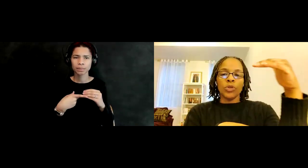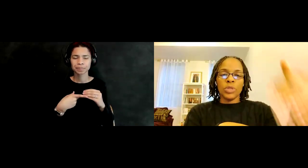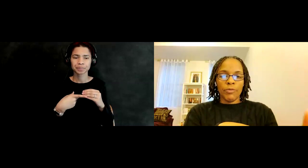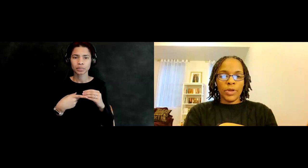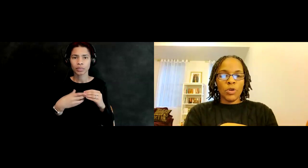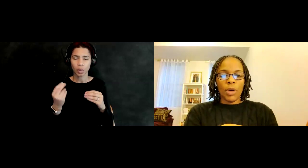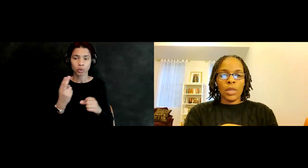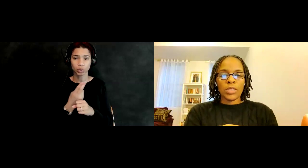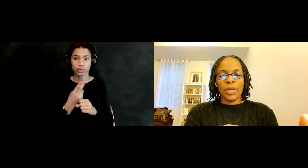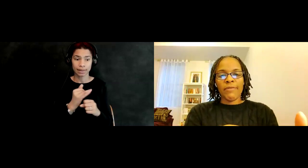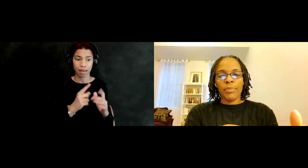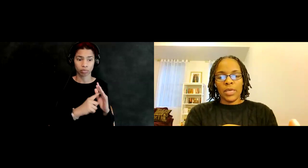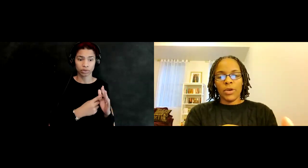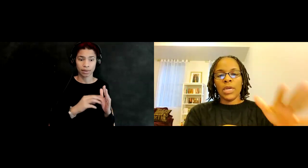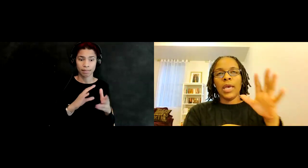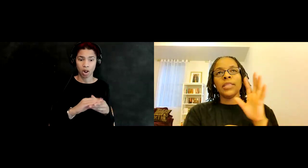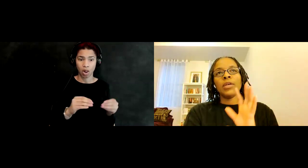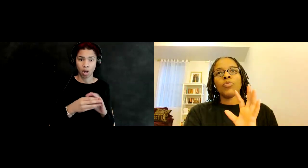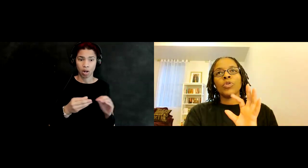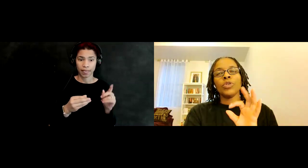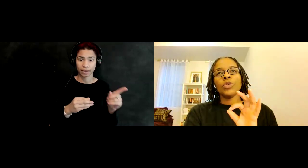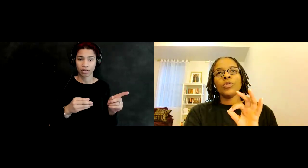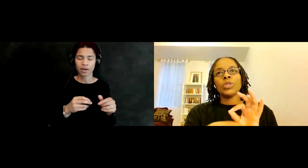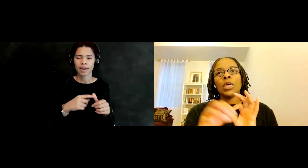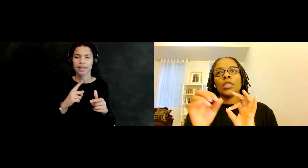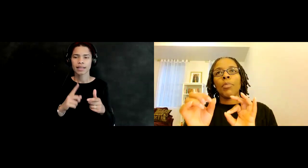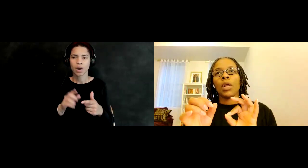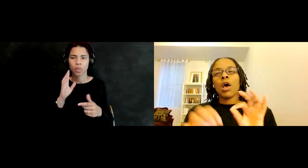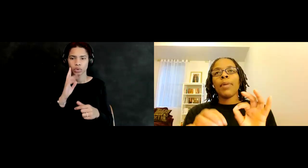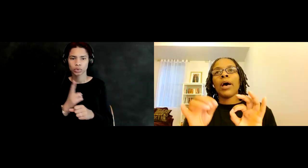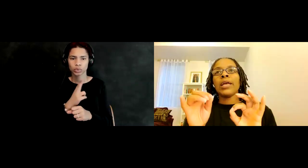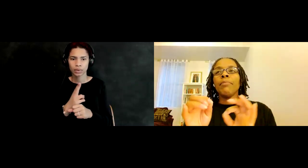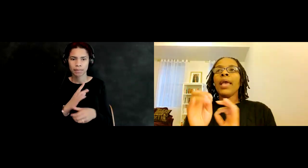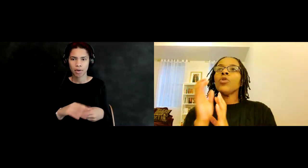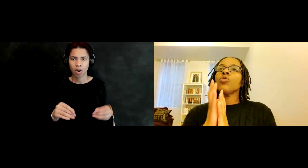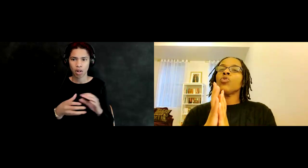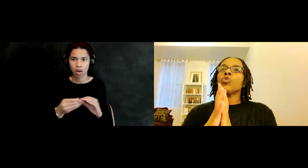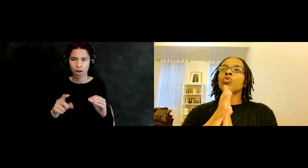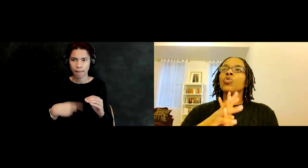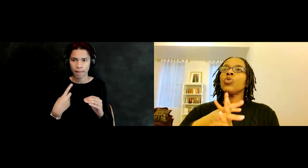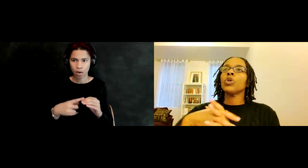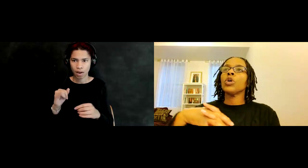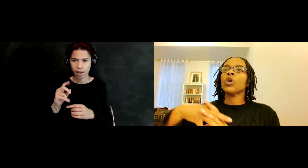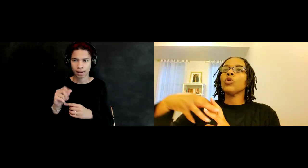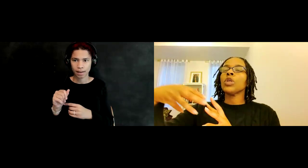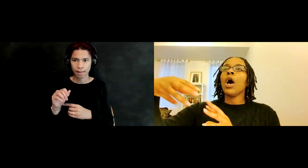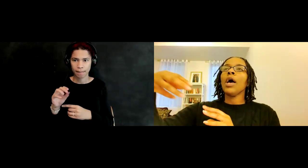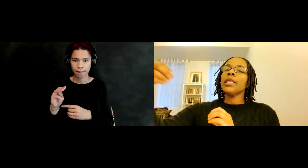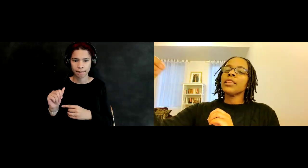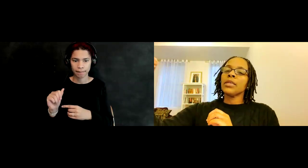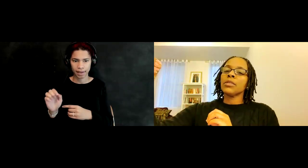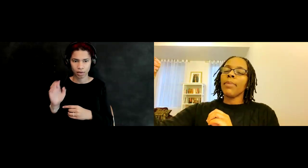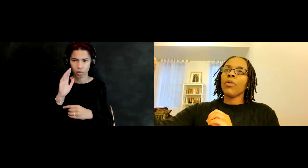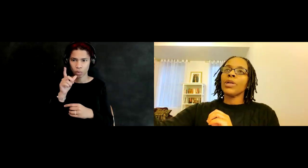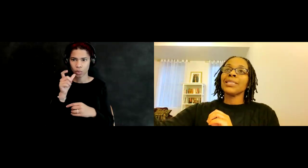those. We will use the original monologue that we have up here, and then we'll use the monologue about Ida May, who goes